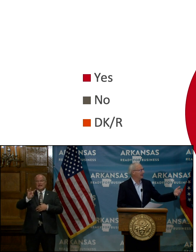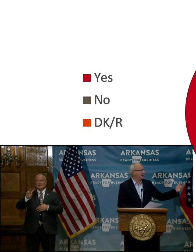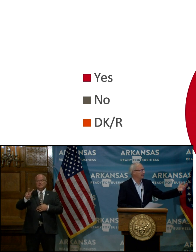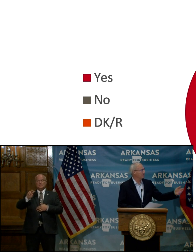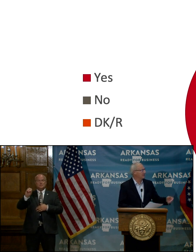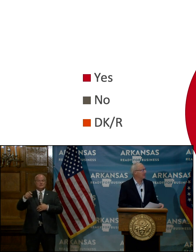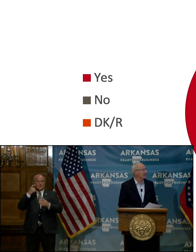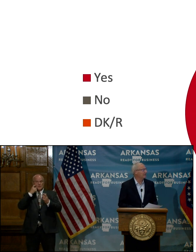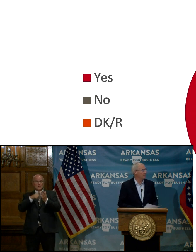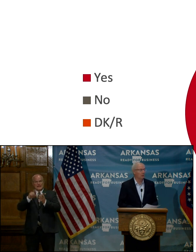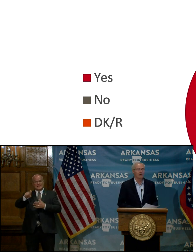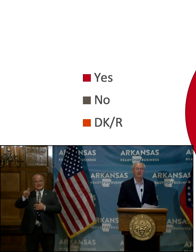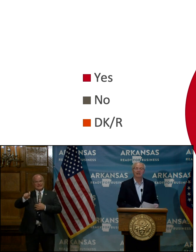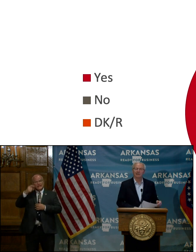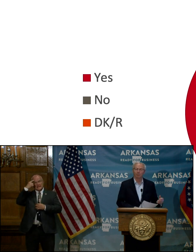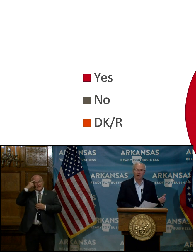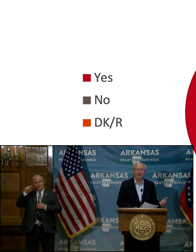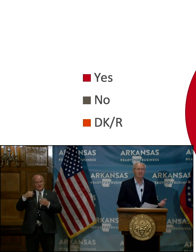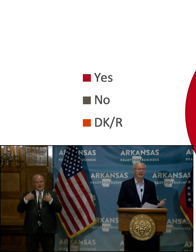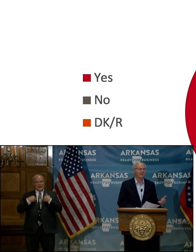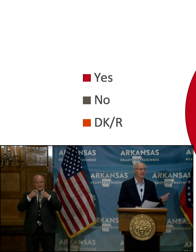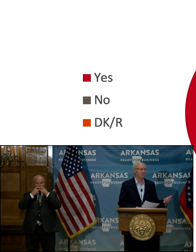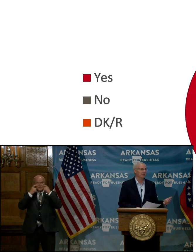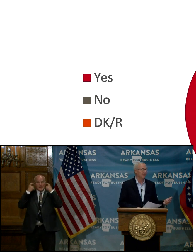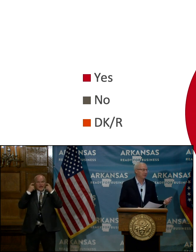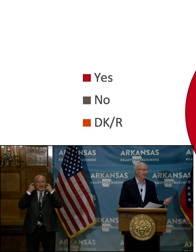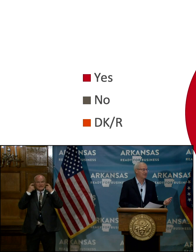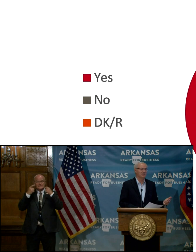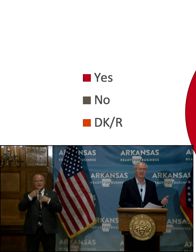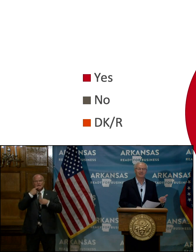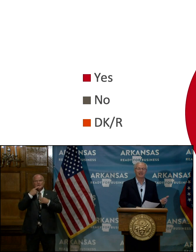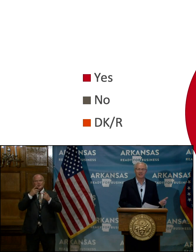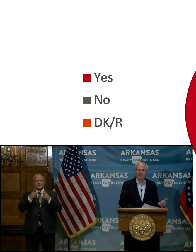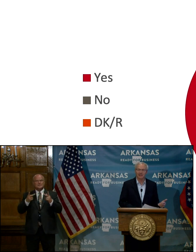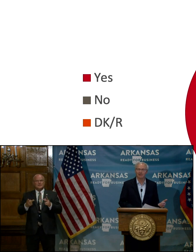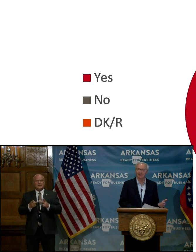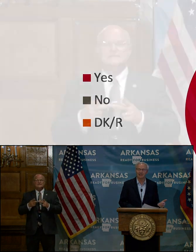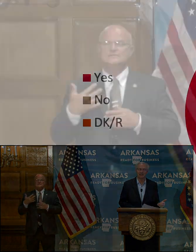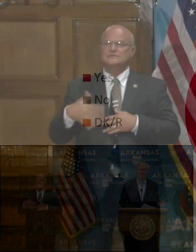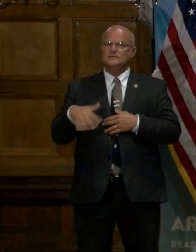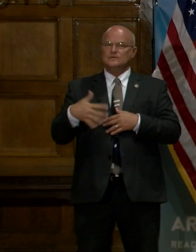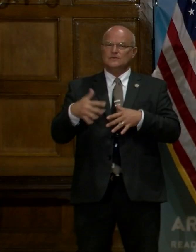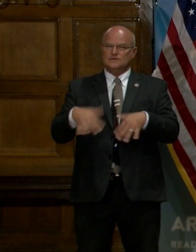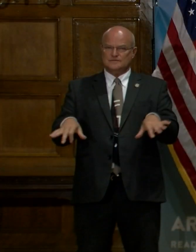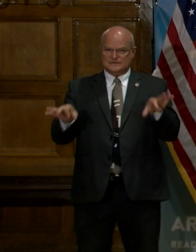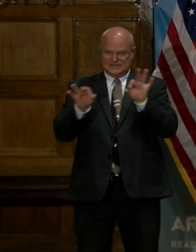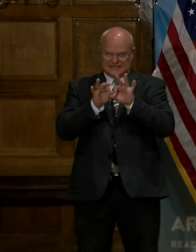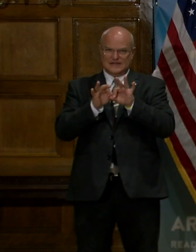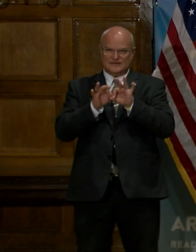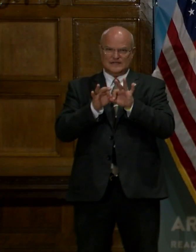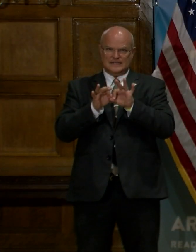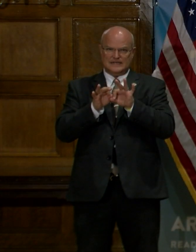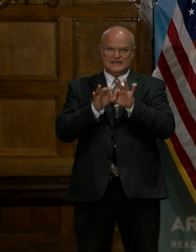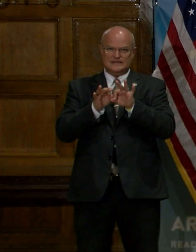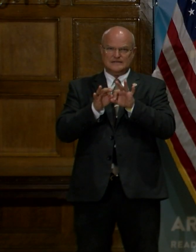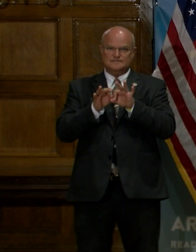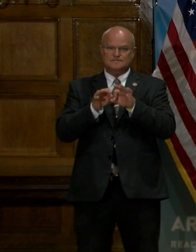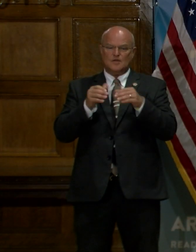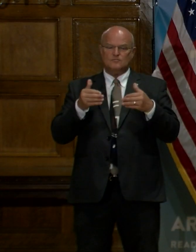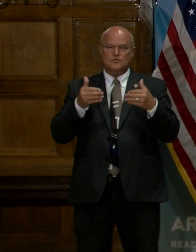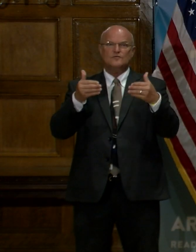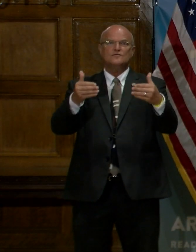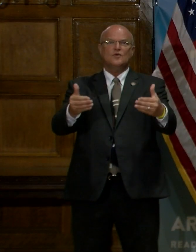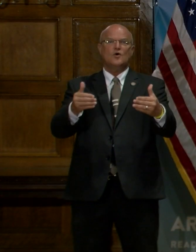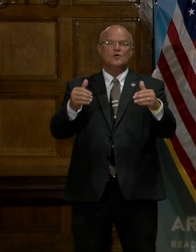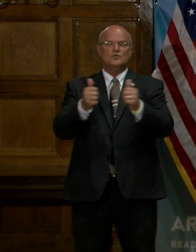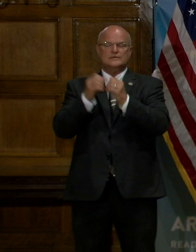82% recognize the need for wearing a mask in public places is a significant step forward in